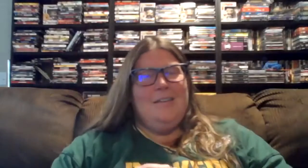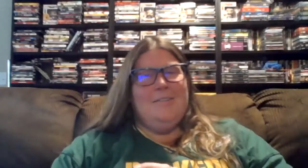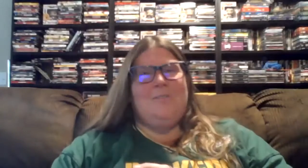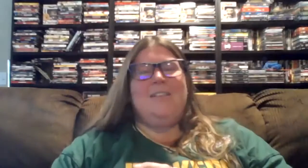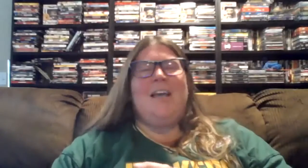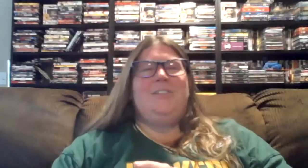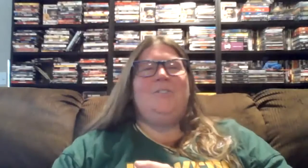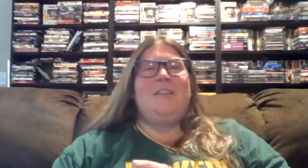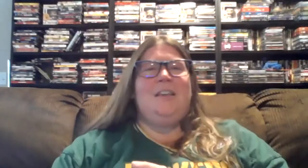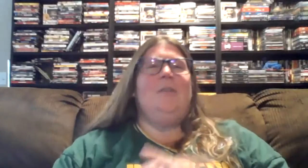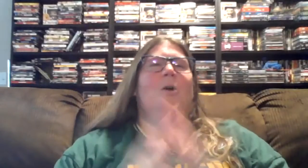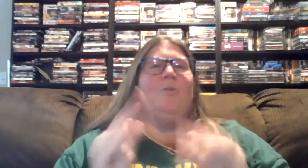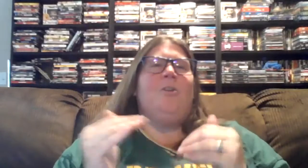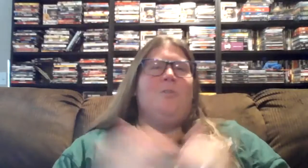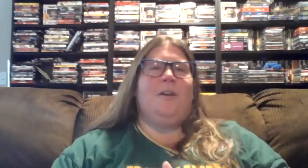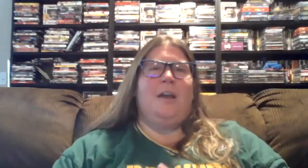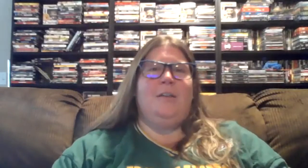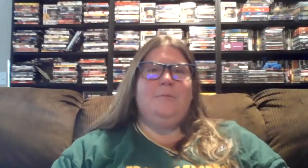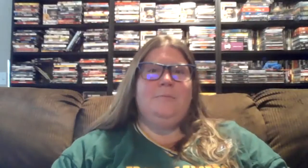Those are the signs you see over and over again.